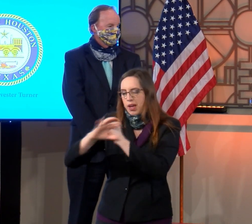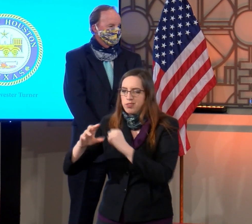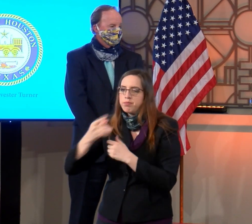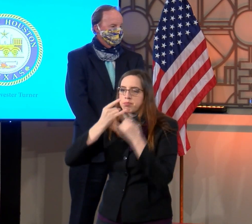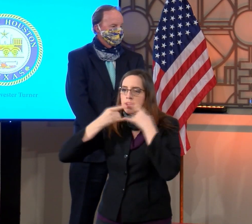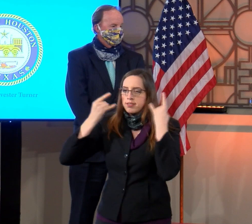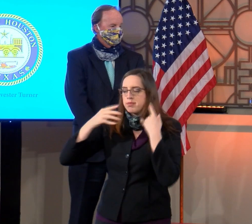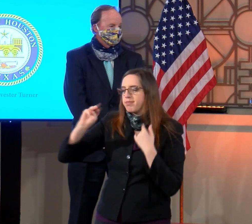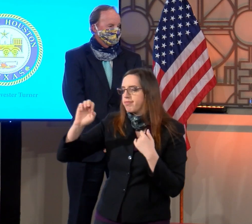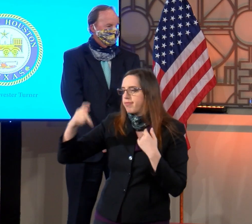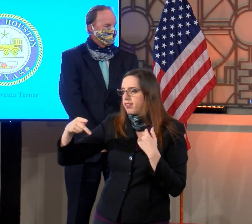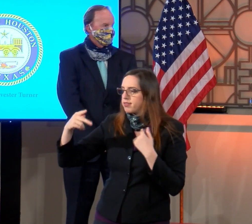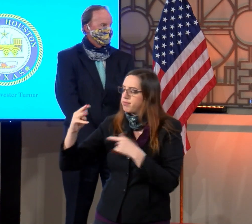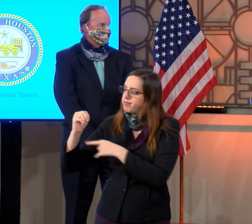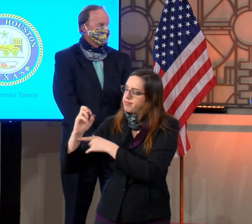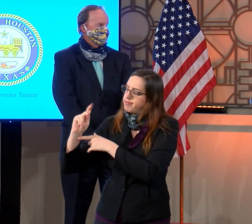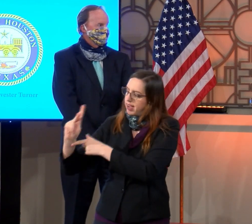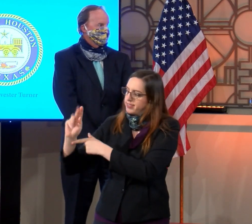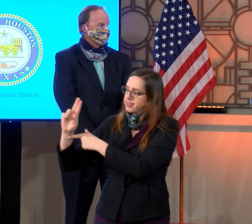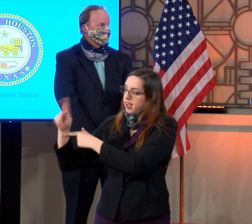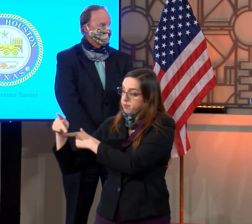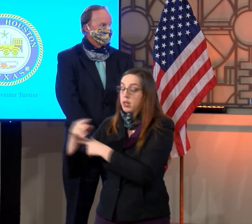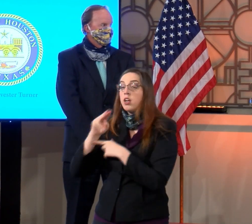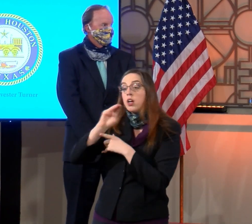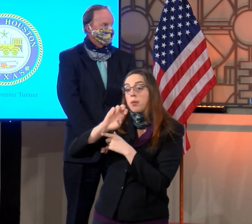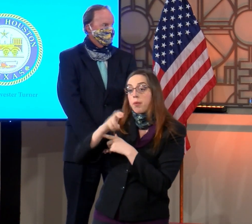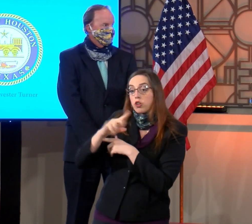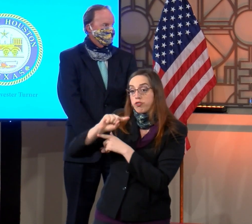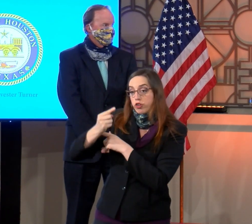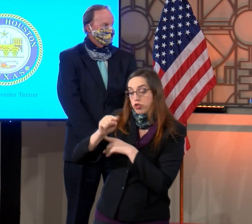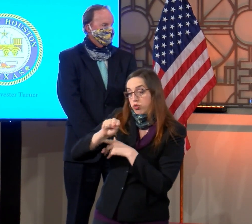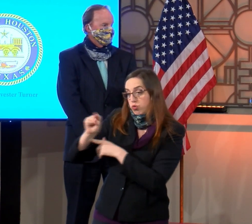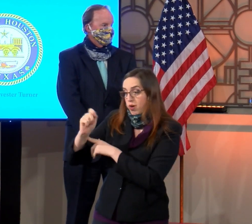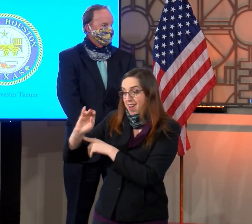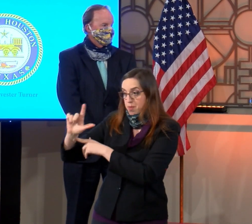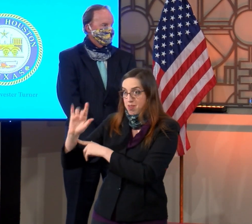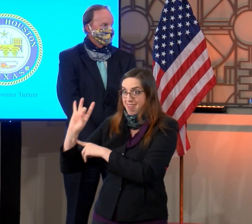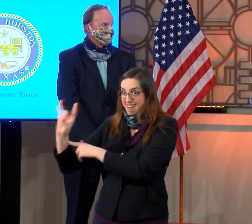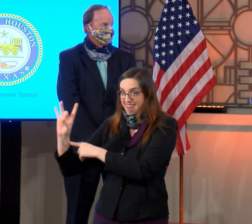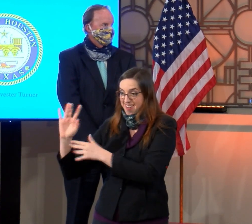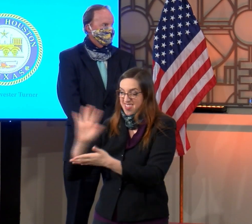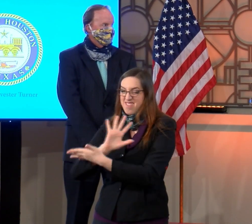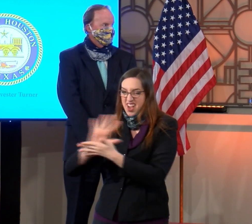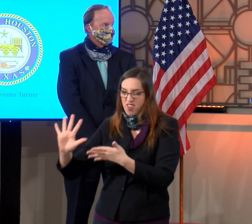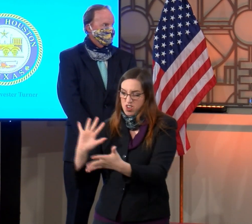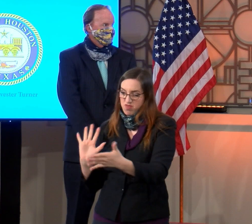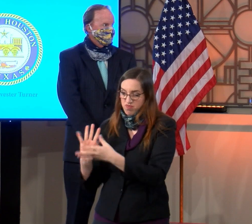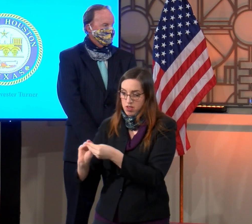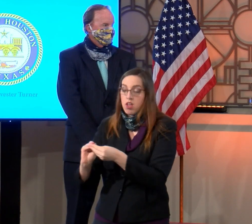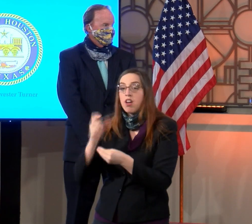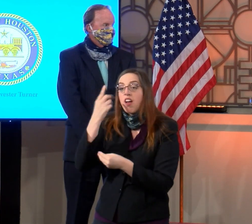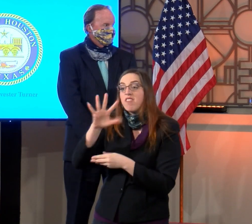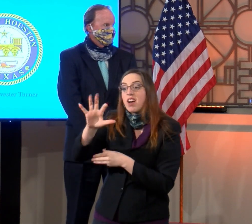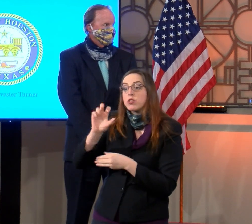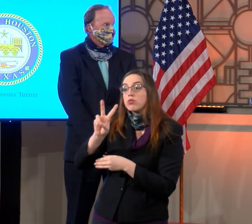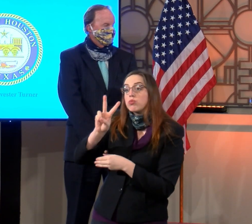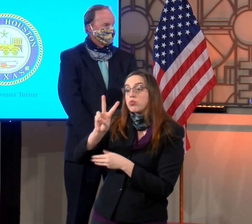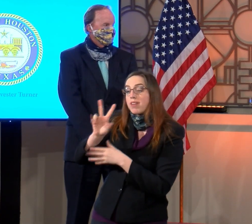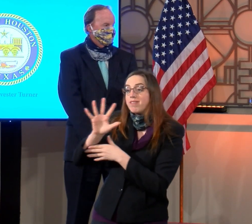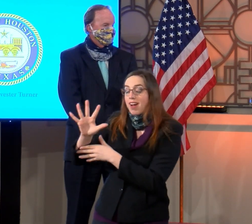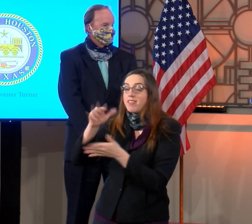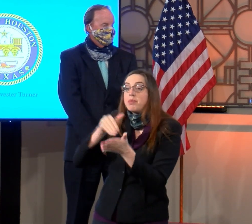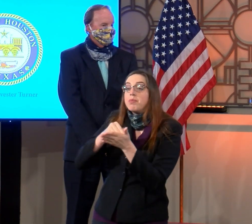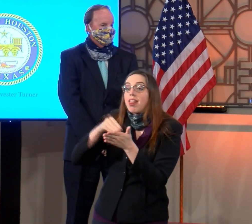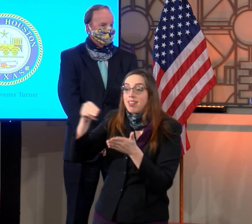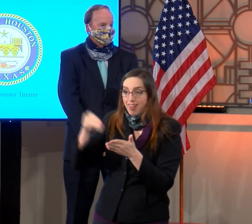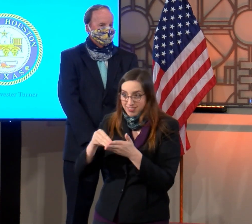the way, from March 1st through April 8th, for about a 5-week period, there have been over 525 million